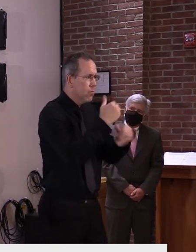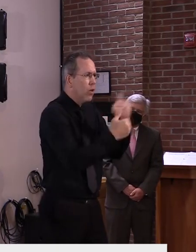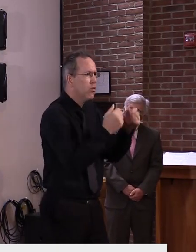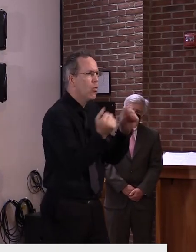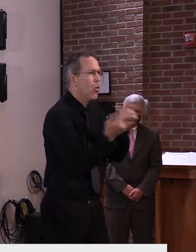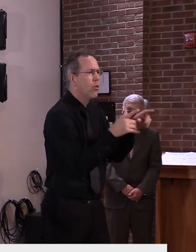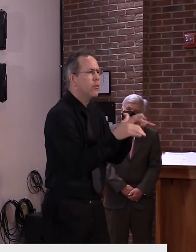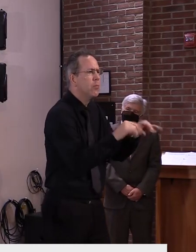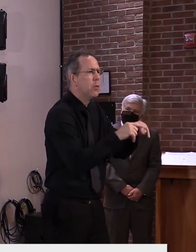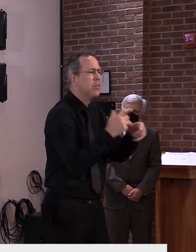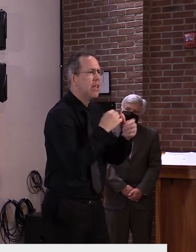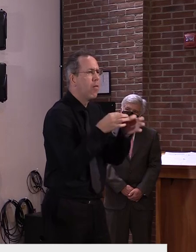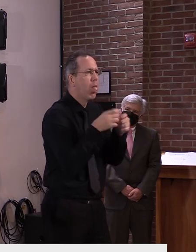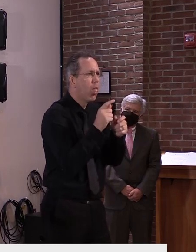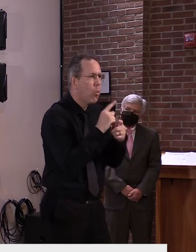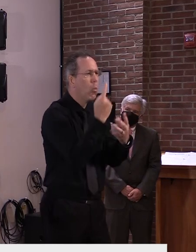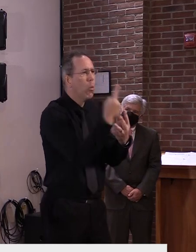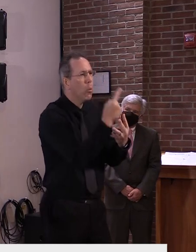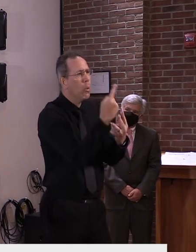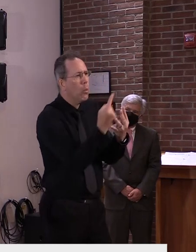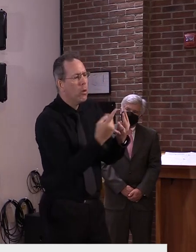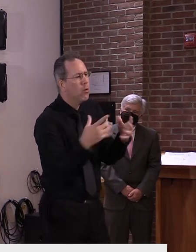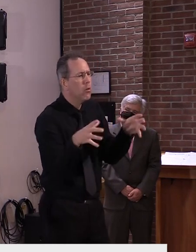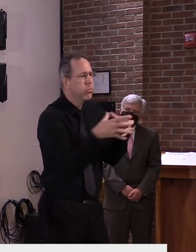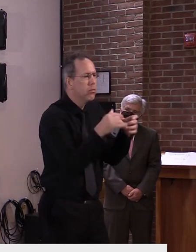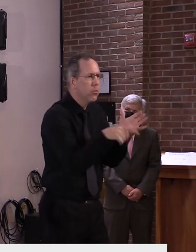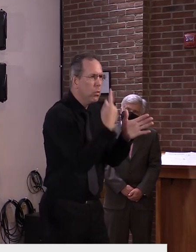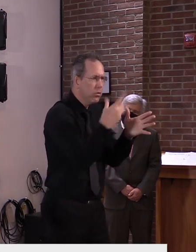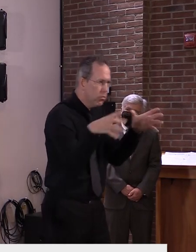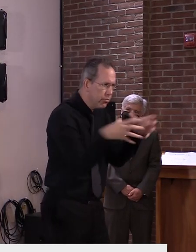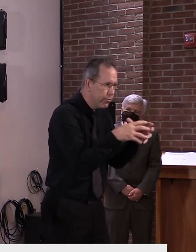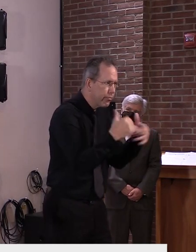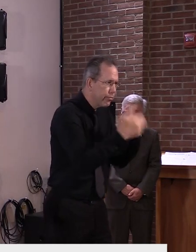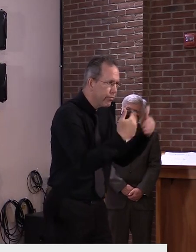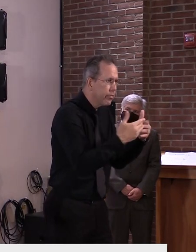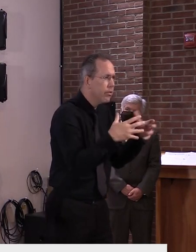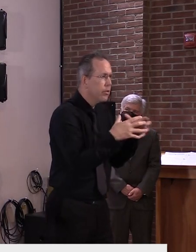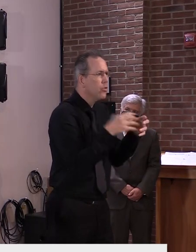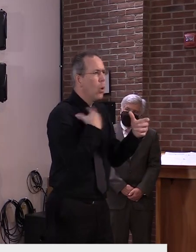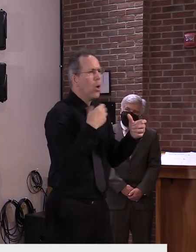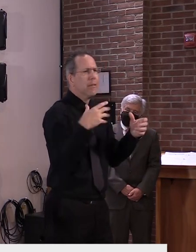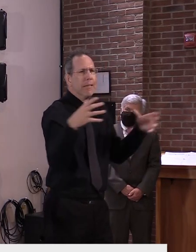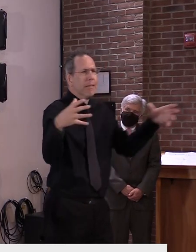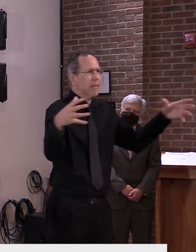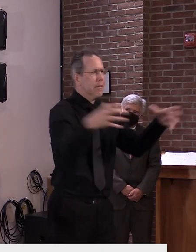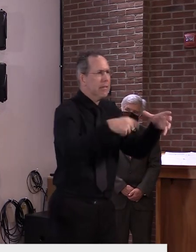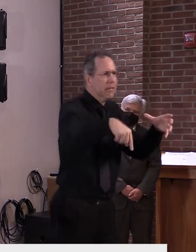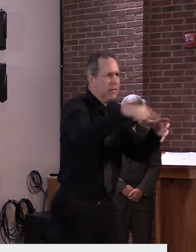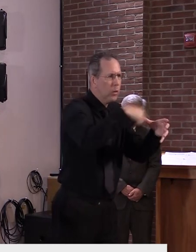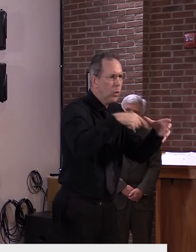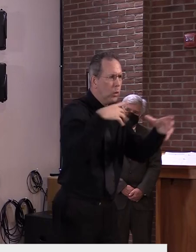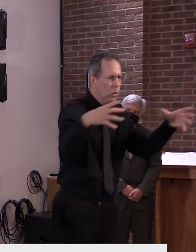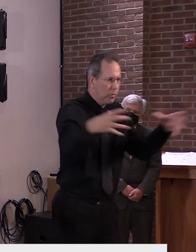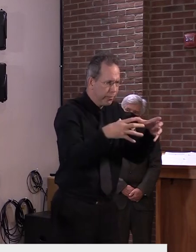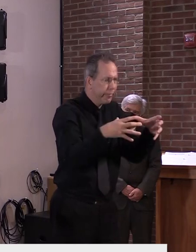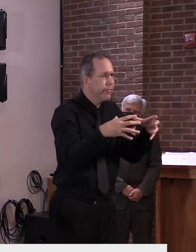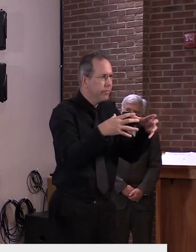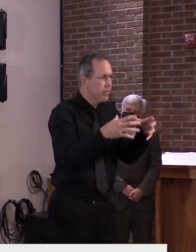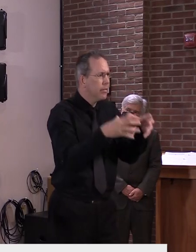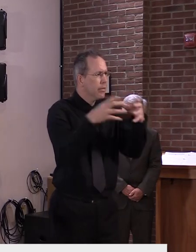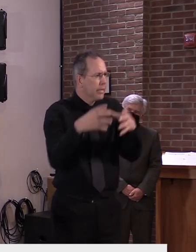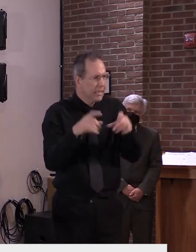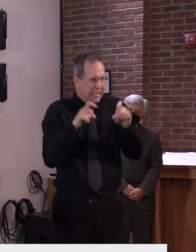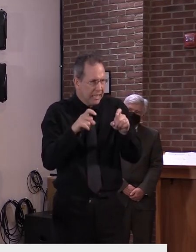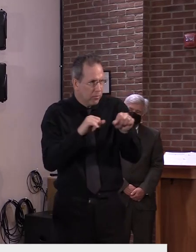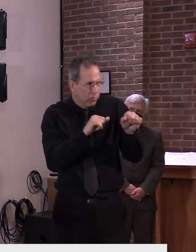think ahead that they're all going to be negative, that would be a really good strategy. If that batch of